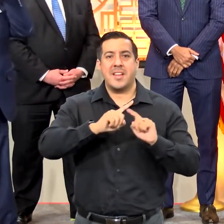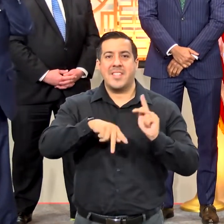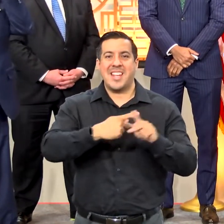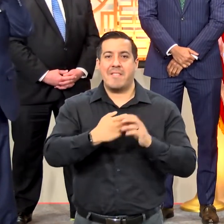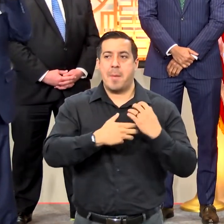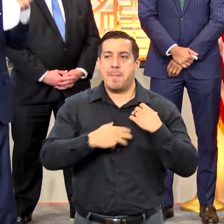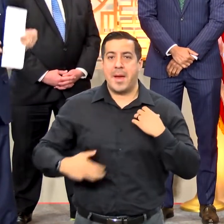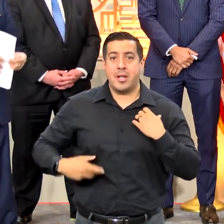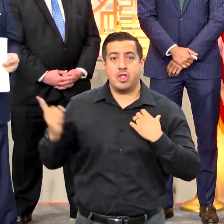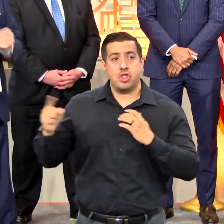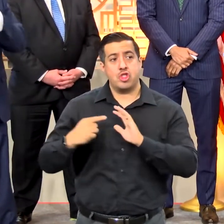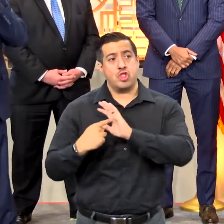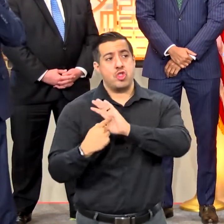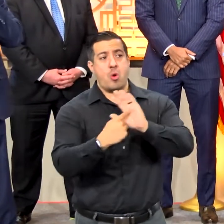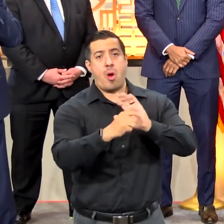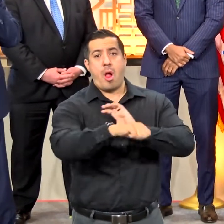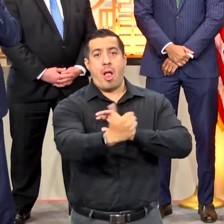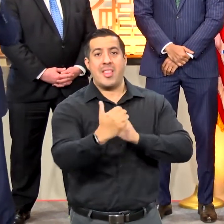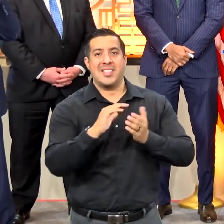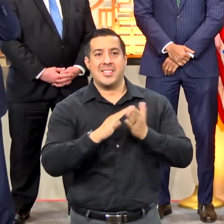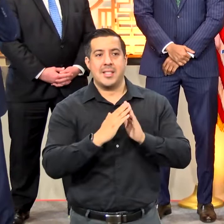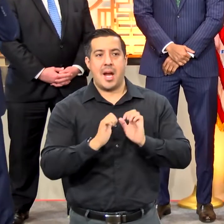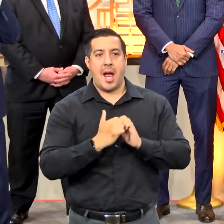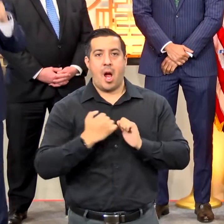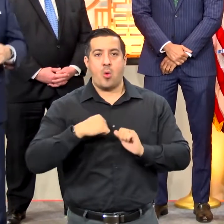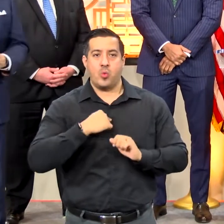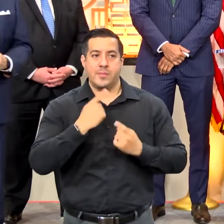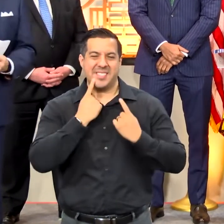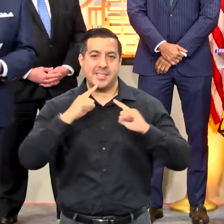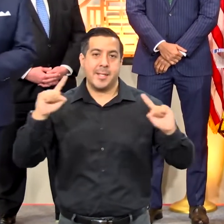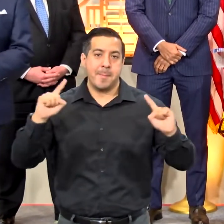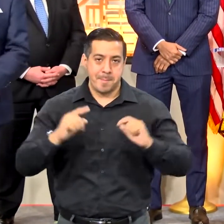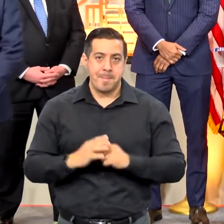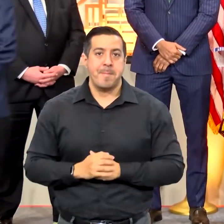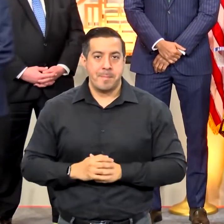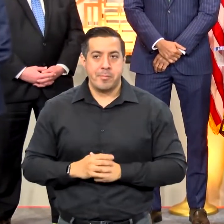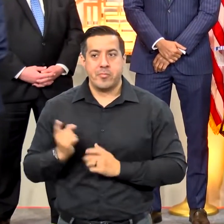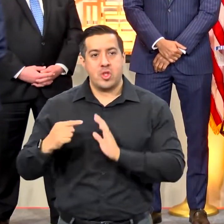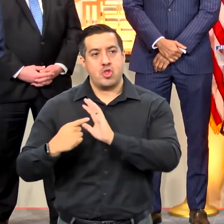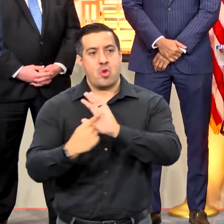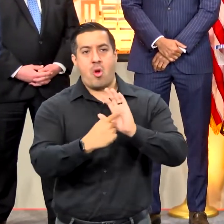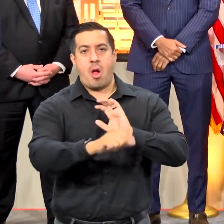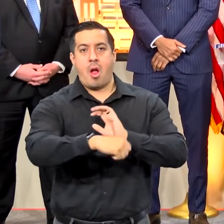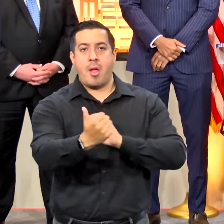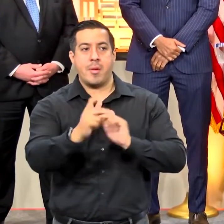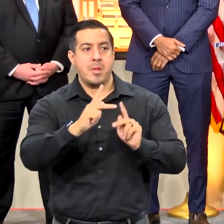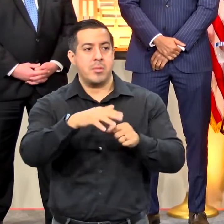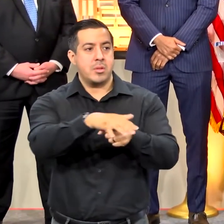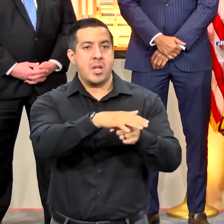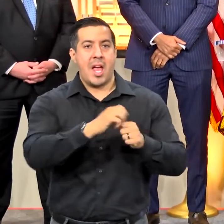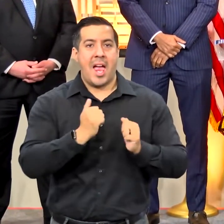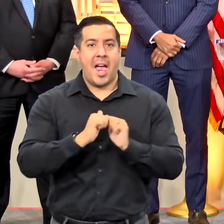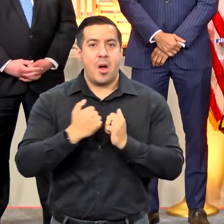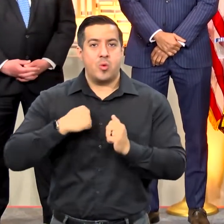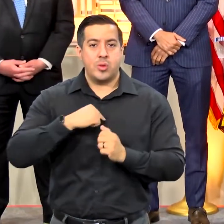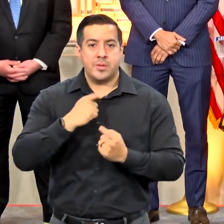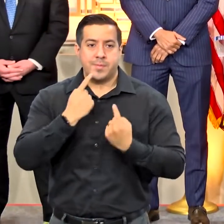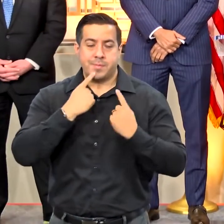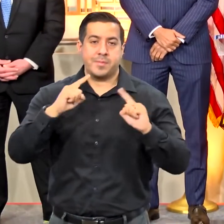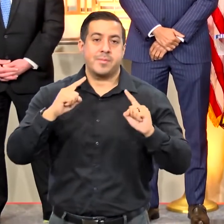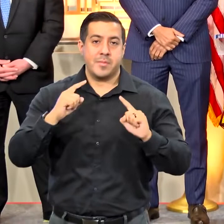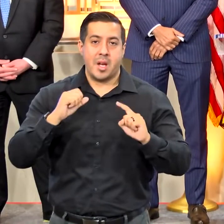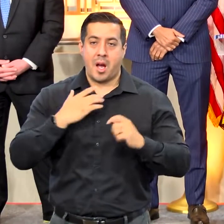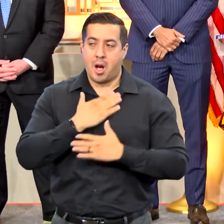showing other cities how it is done. You are all showing other jurisdictions how it's done, and